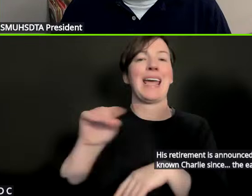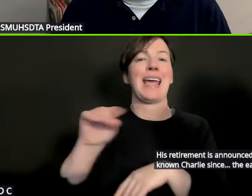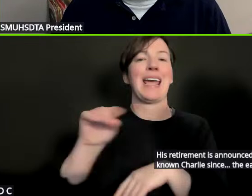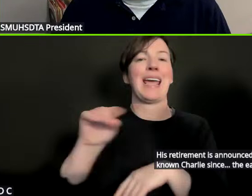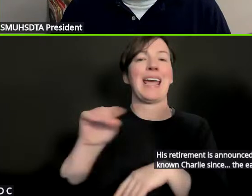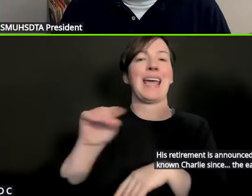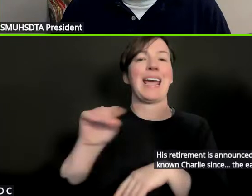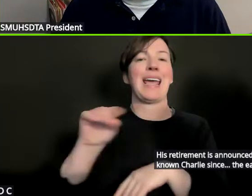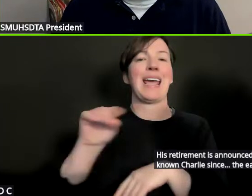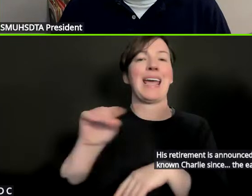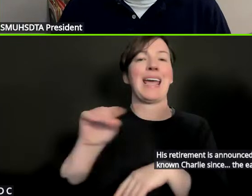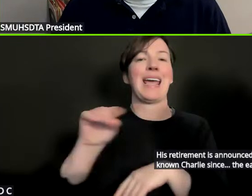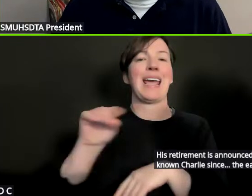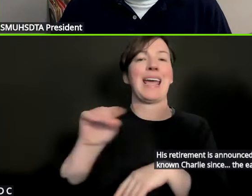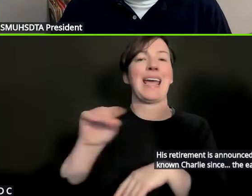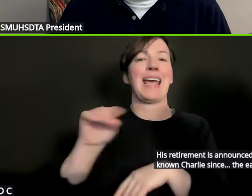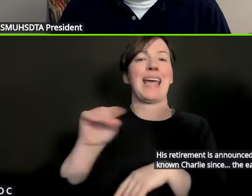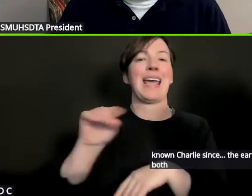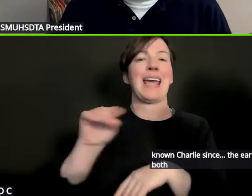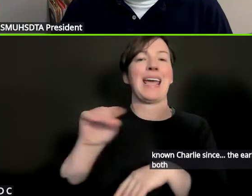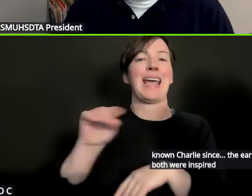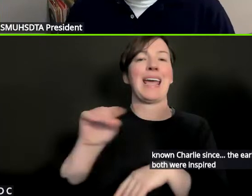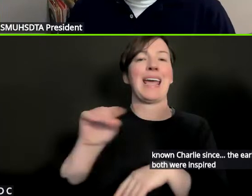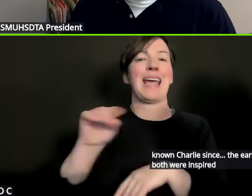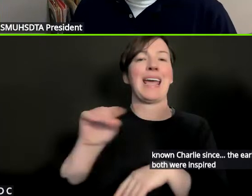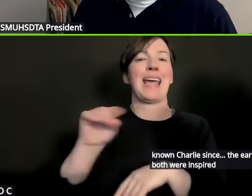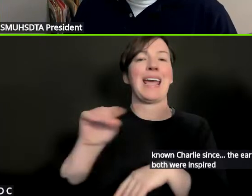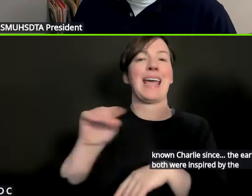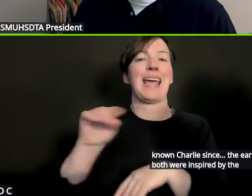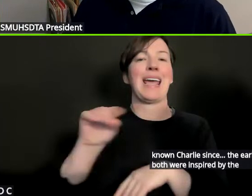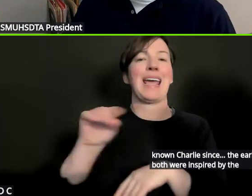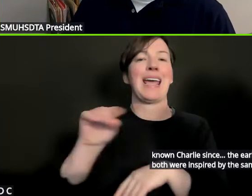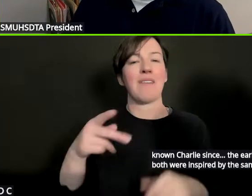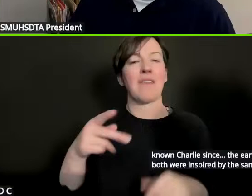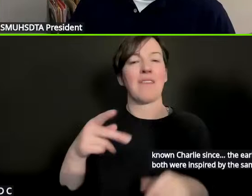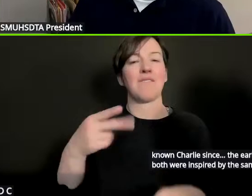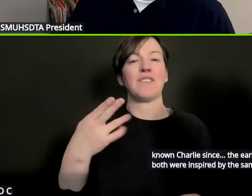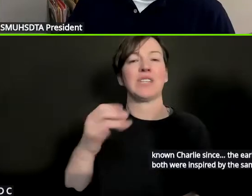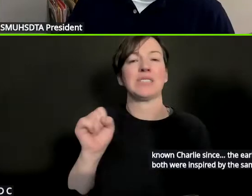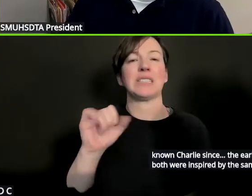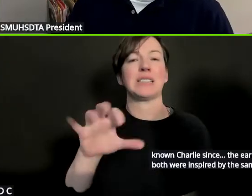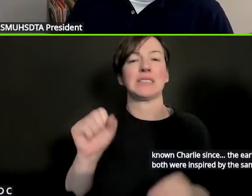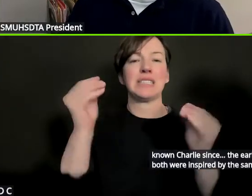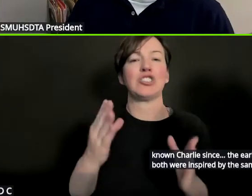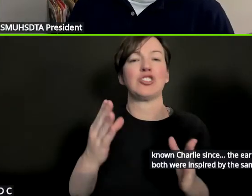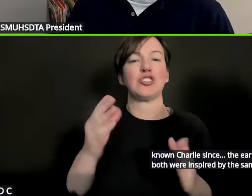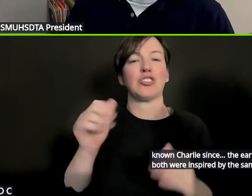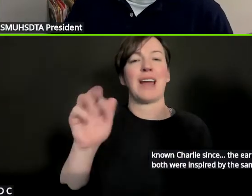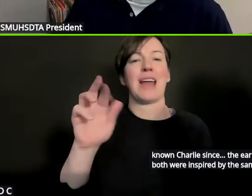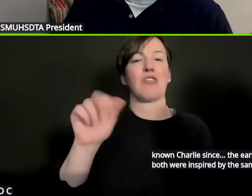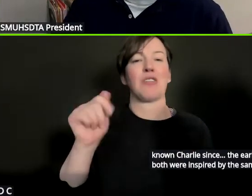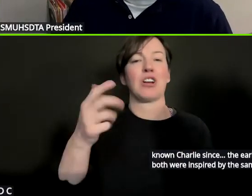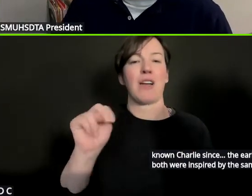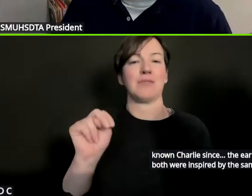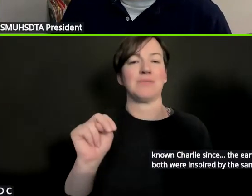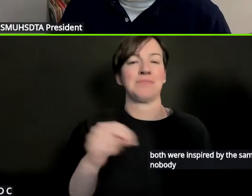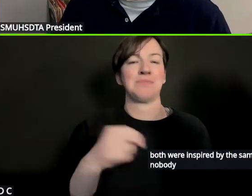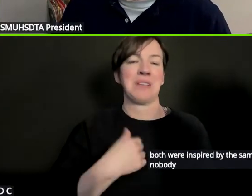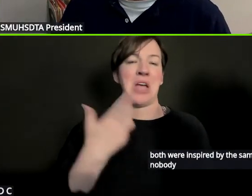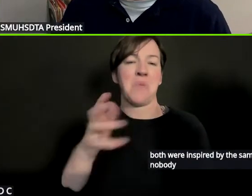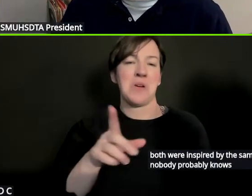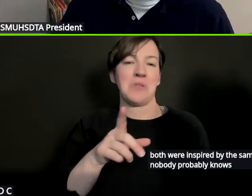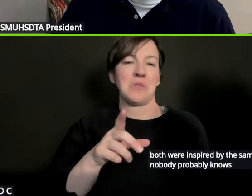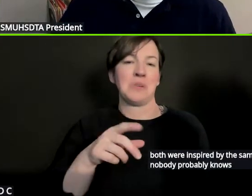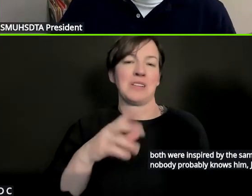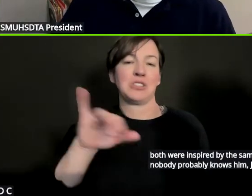We both were inspired by the same physics teacher at Aragon. I'll drop a name, but nobody's probably knows him, Jordan